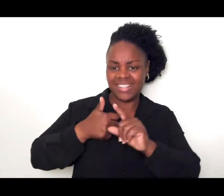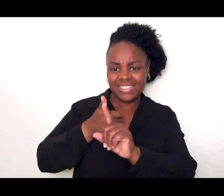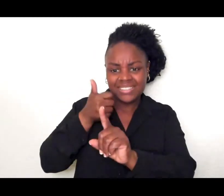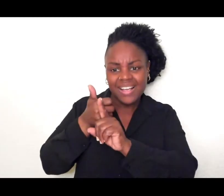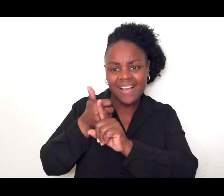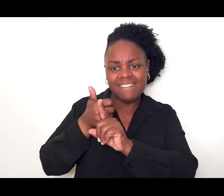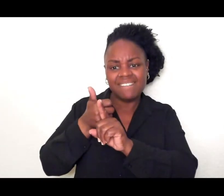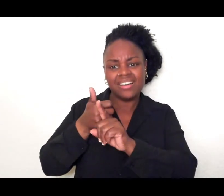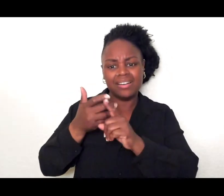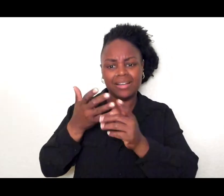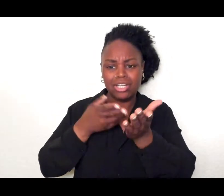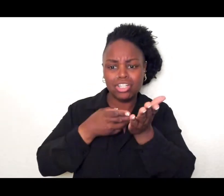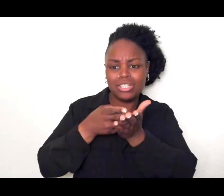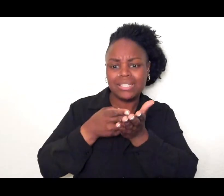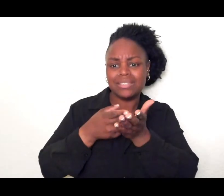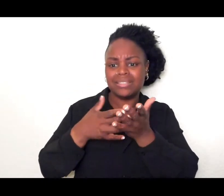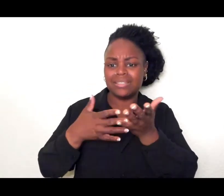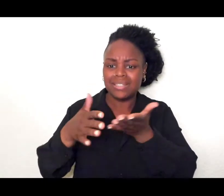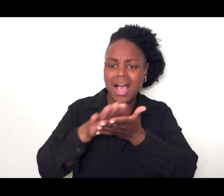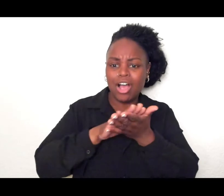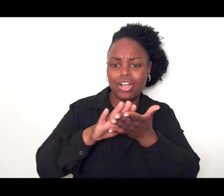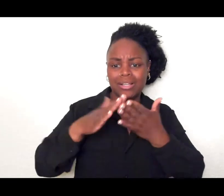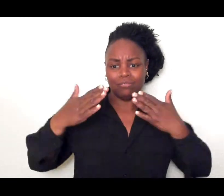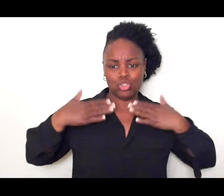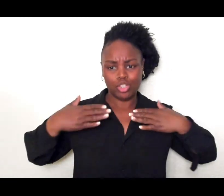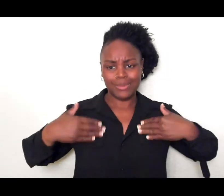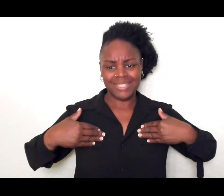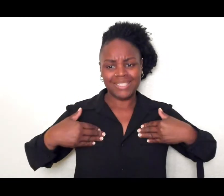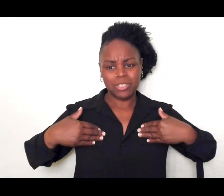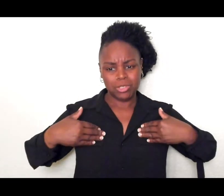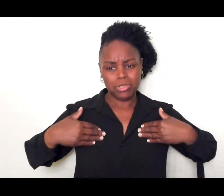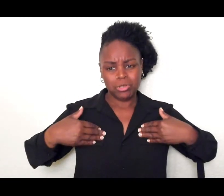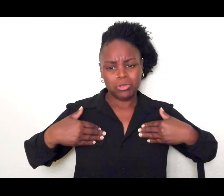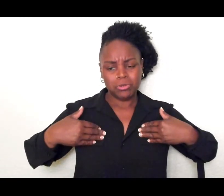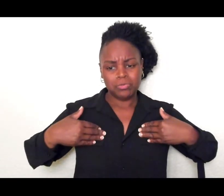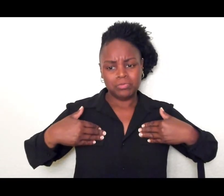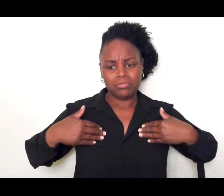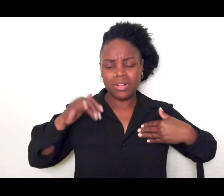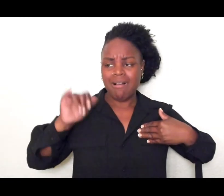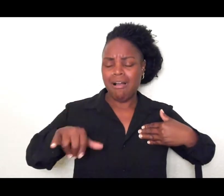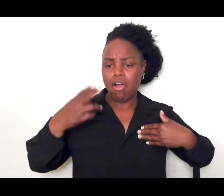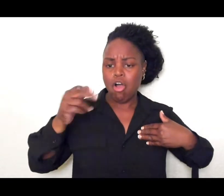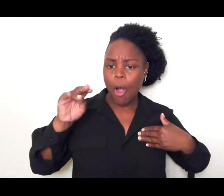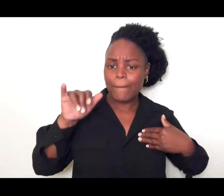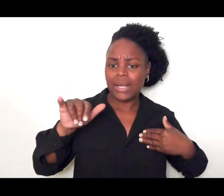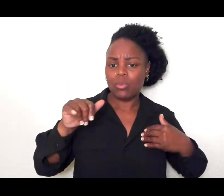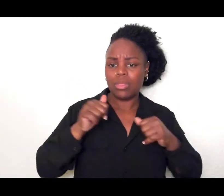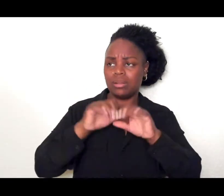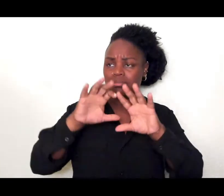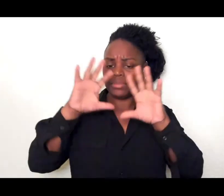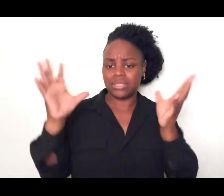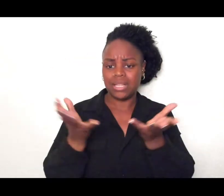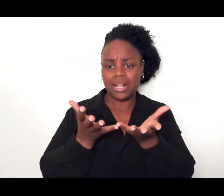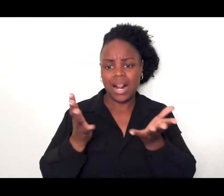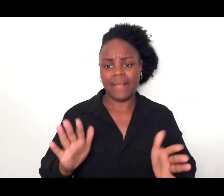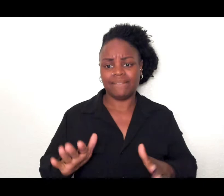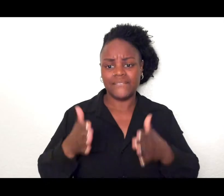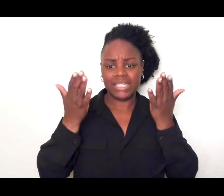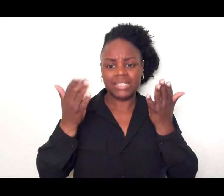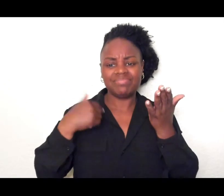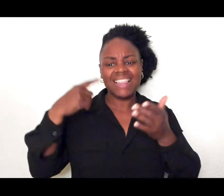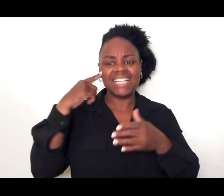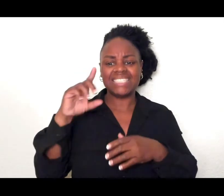a little bit more. This year, the fires have been, on the West Coast, the